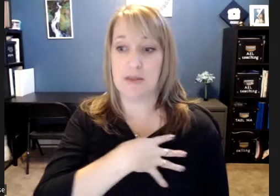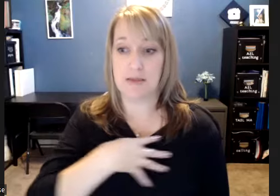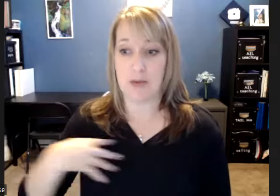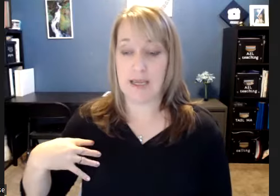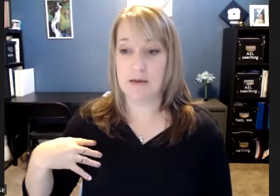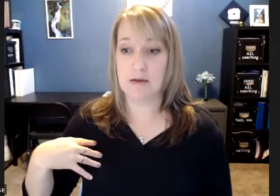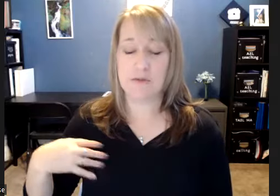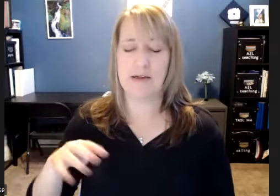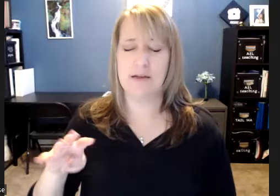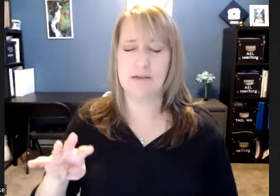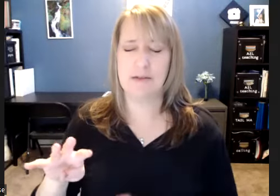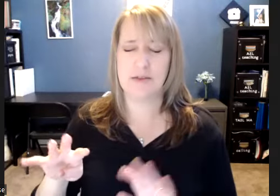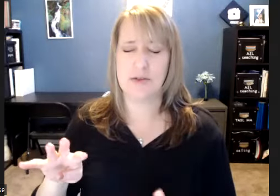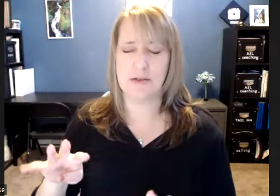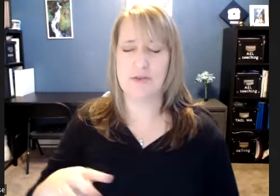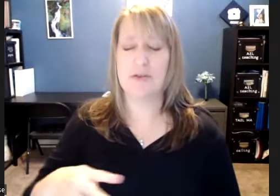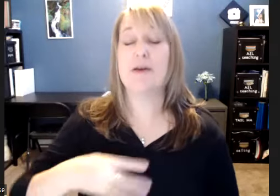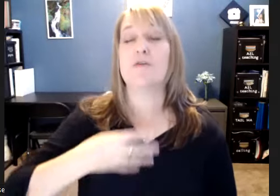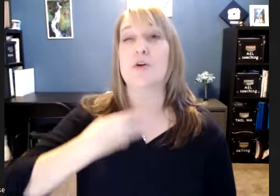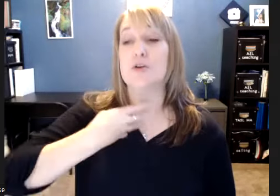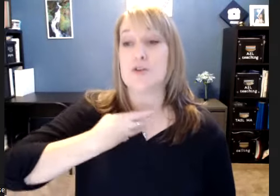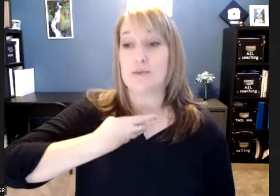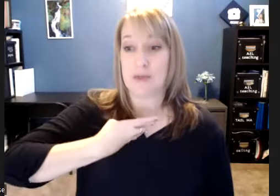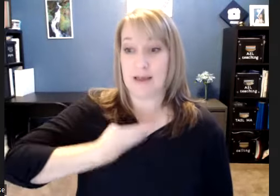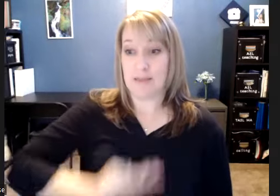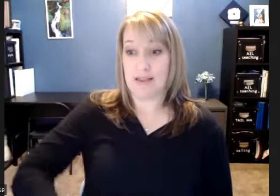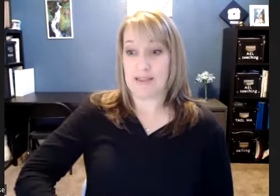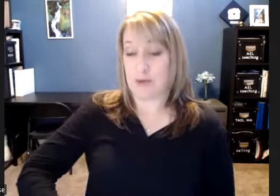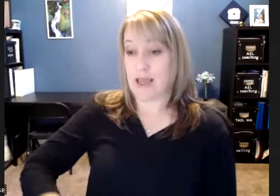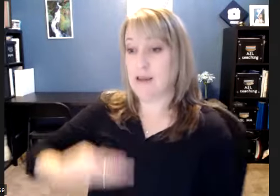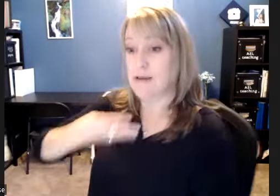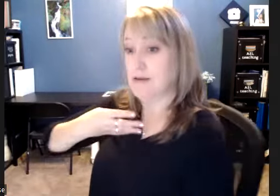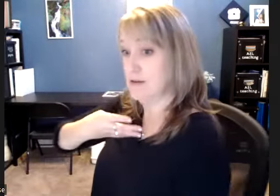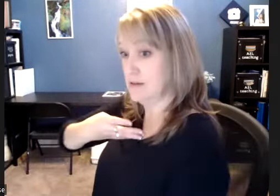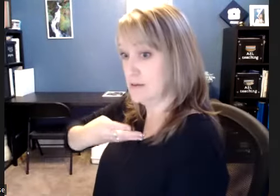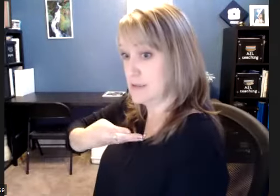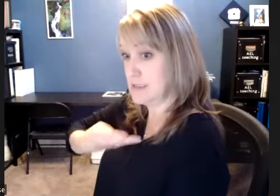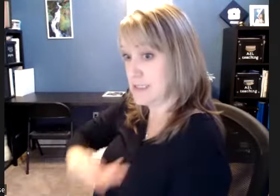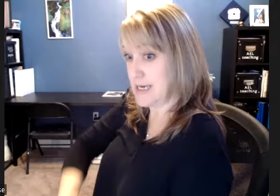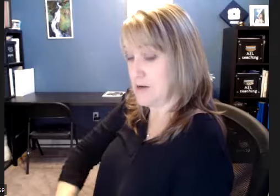this way. Oh, sorry, that's horizontal. Vertical stripes would come this way,